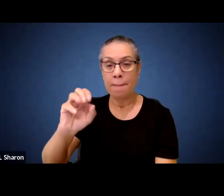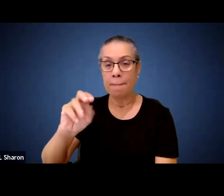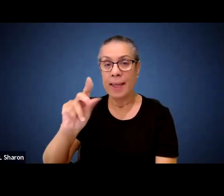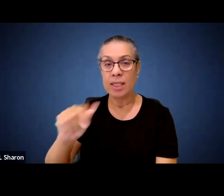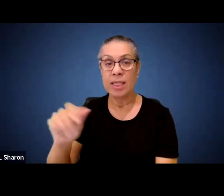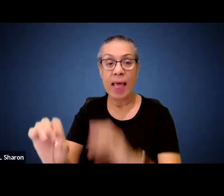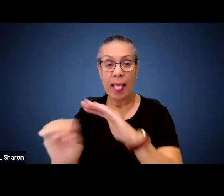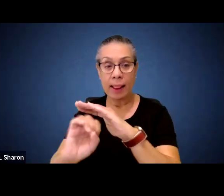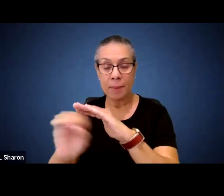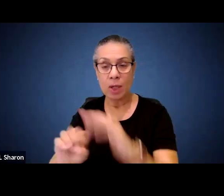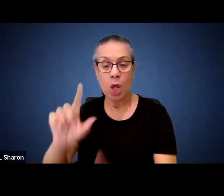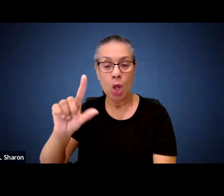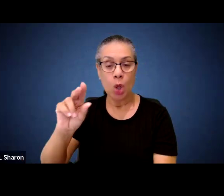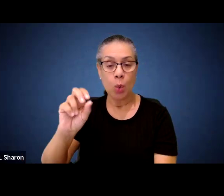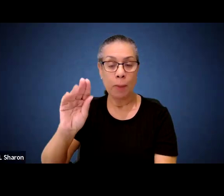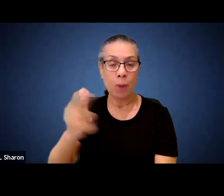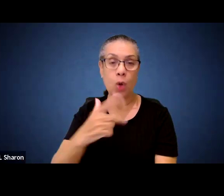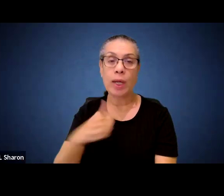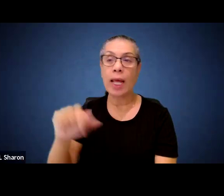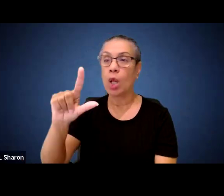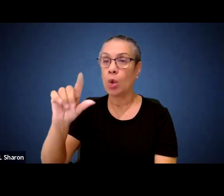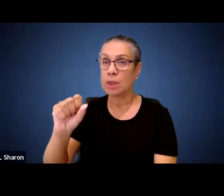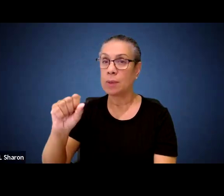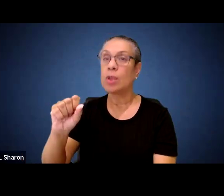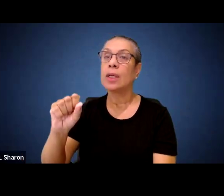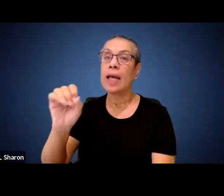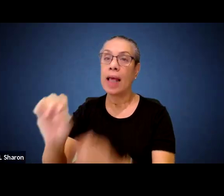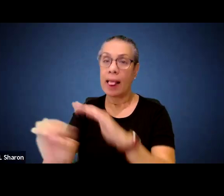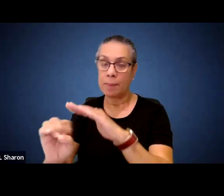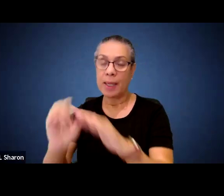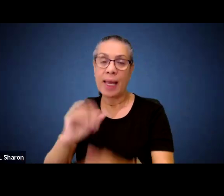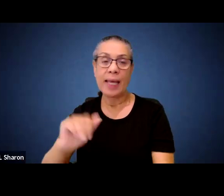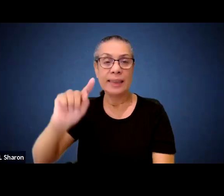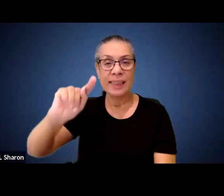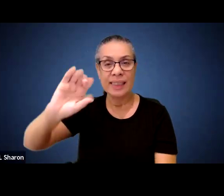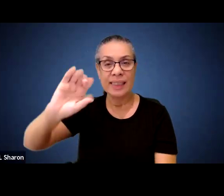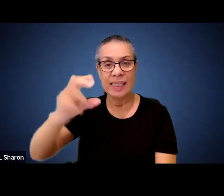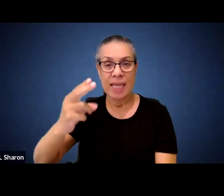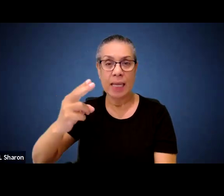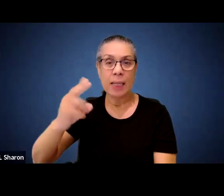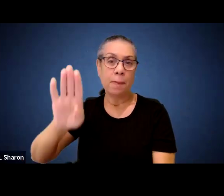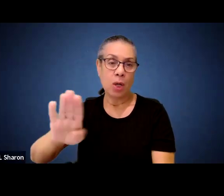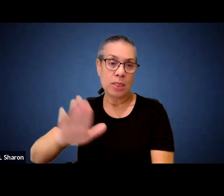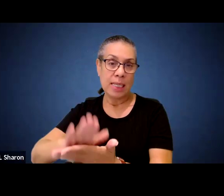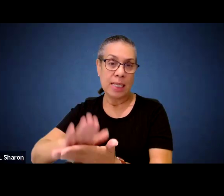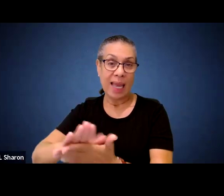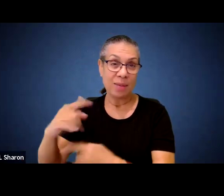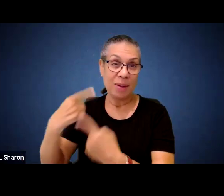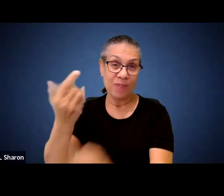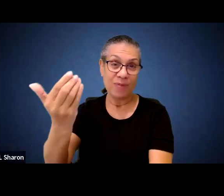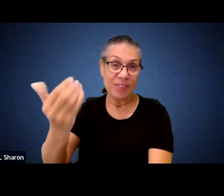School, Lewenberg and Wilson Middle Schools, and Tech Boston Academy for the past 15 years.